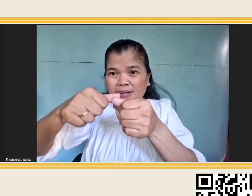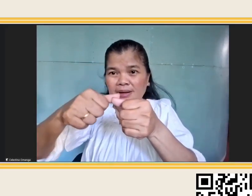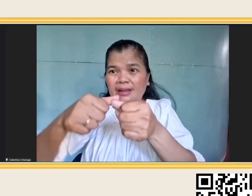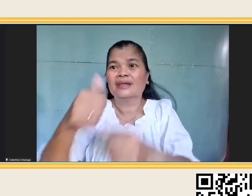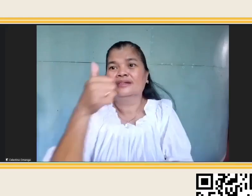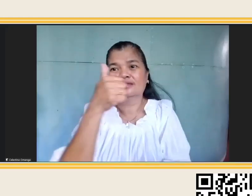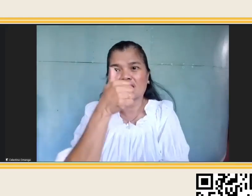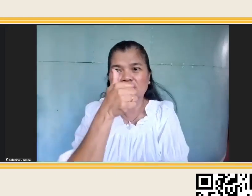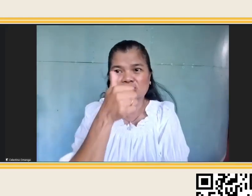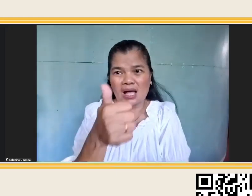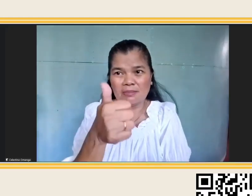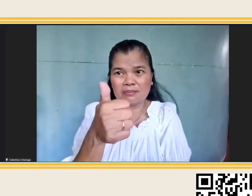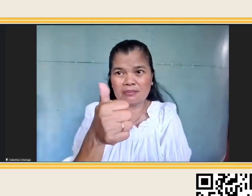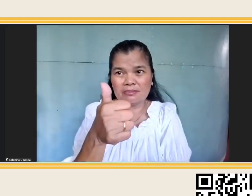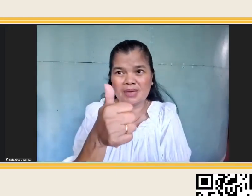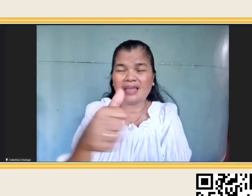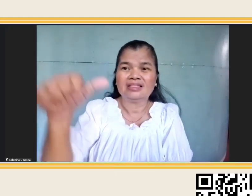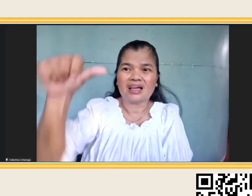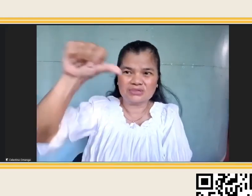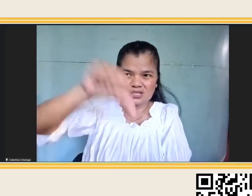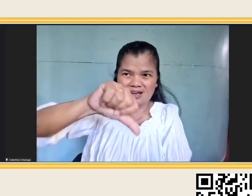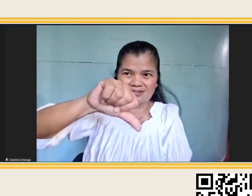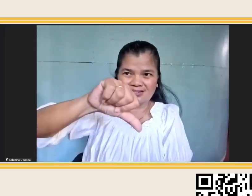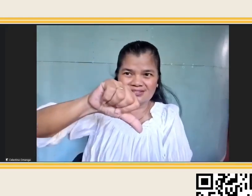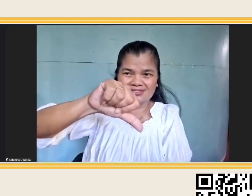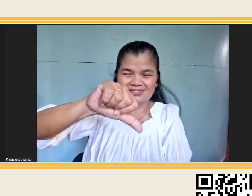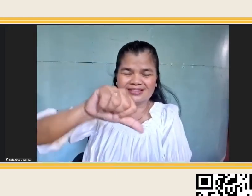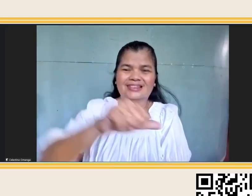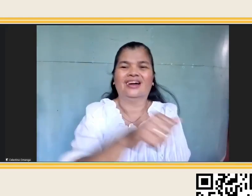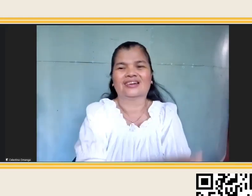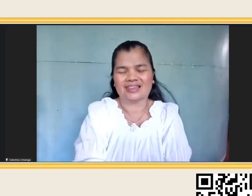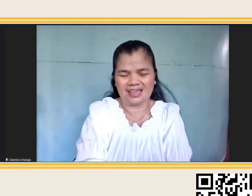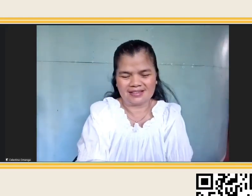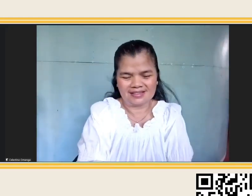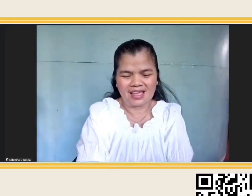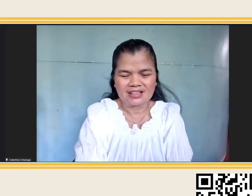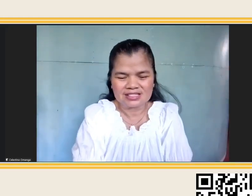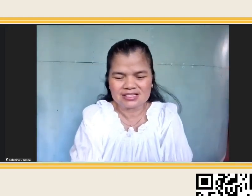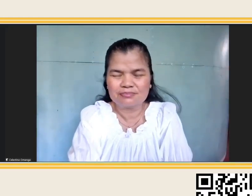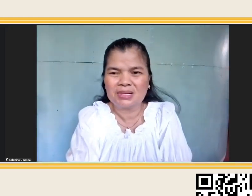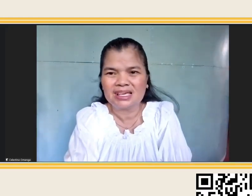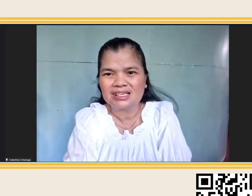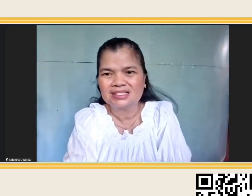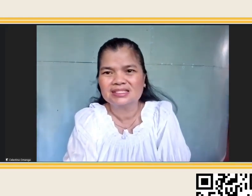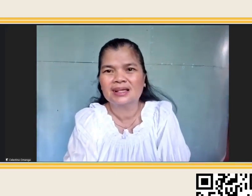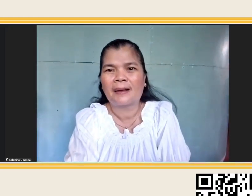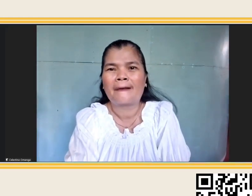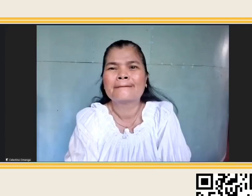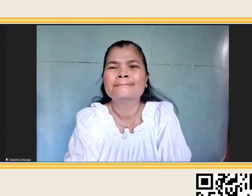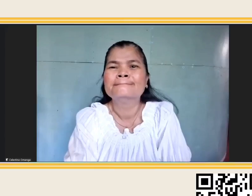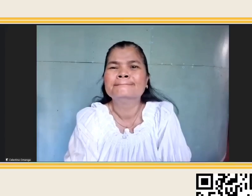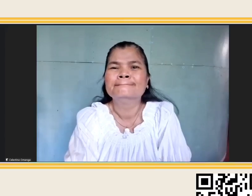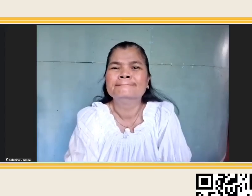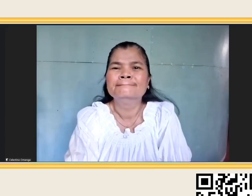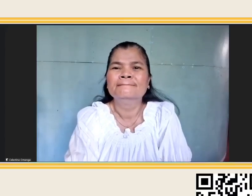remember, thumbs up, and thumbs down. Okay, next please.